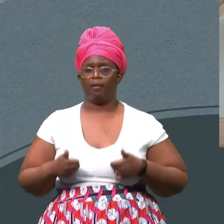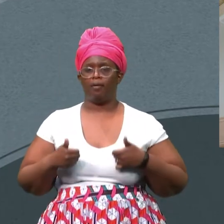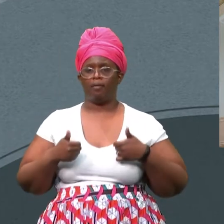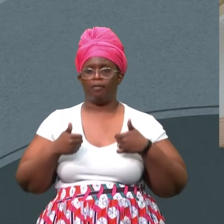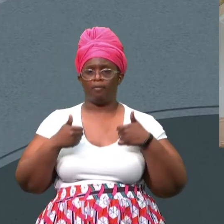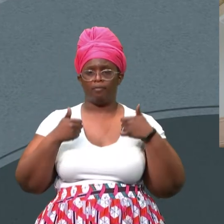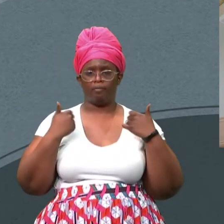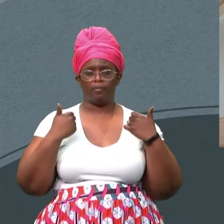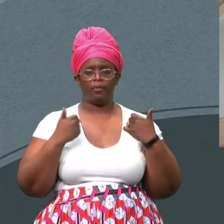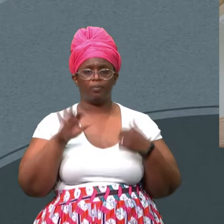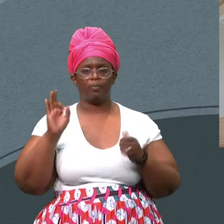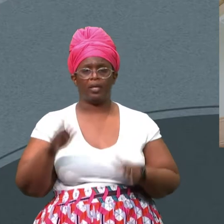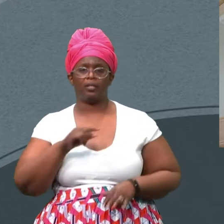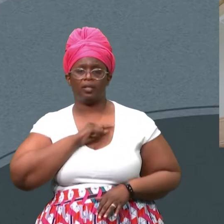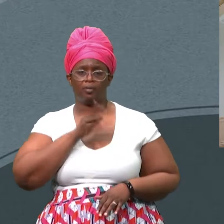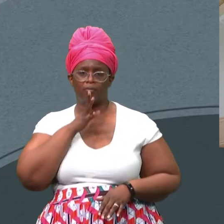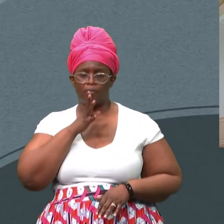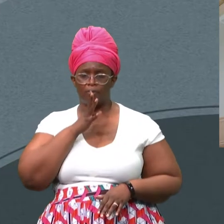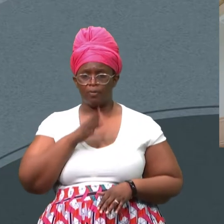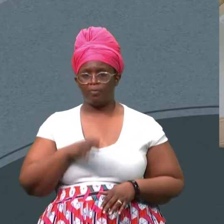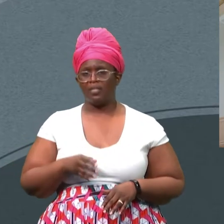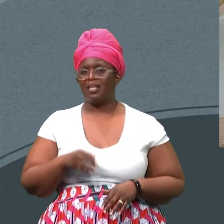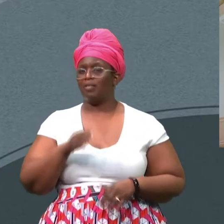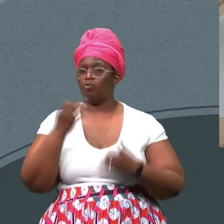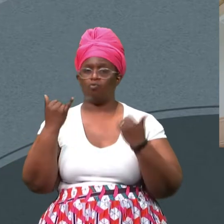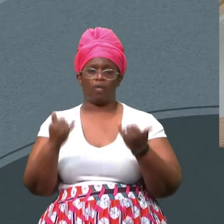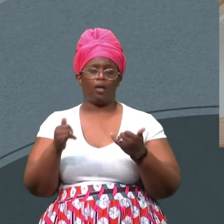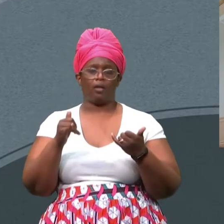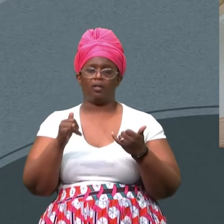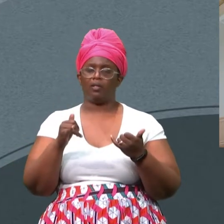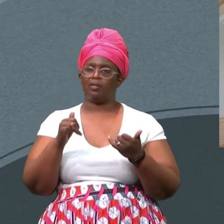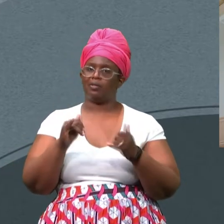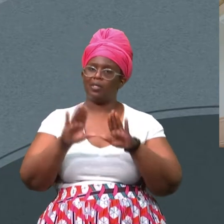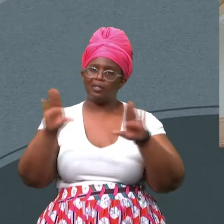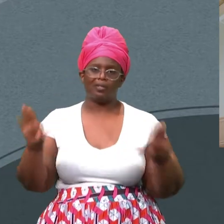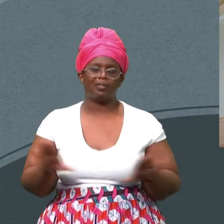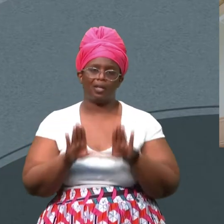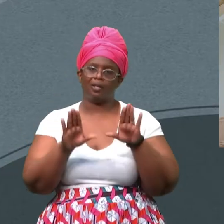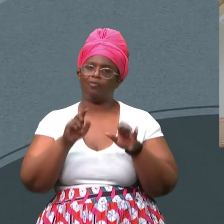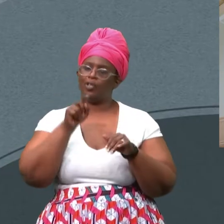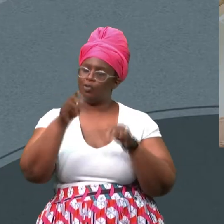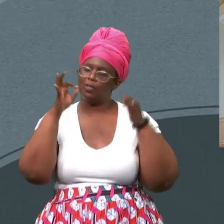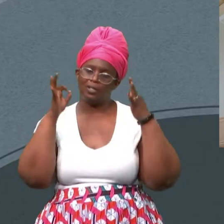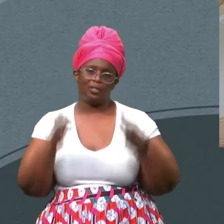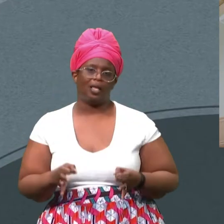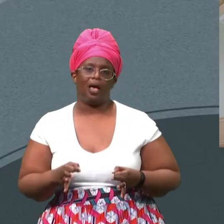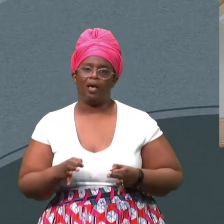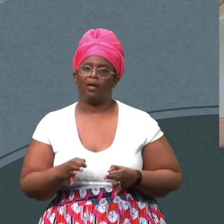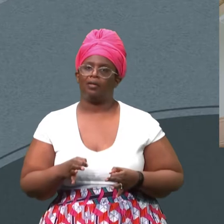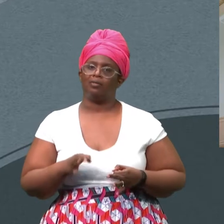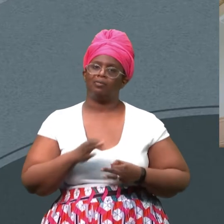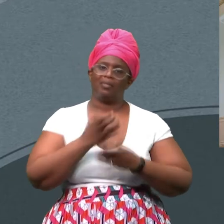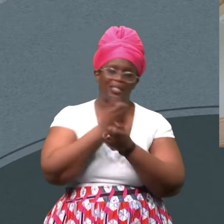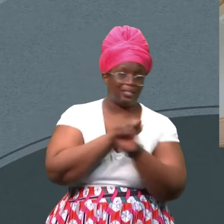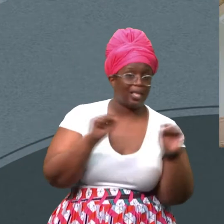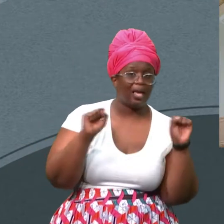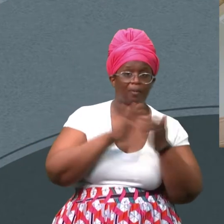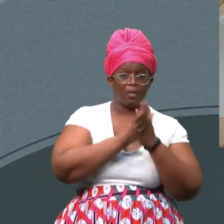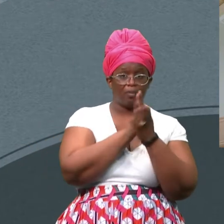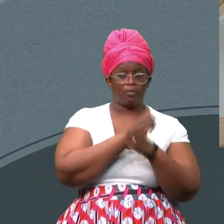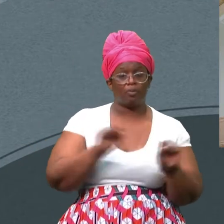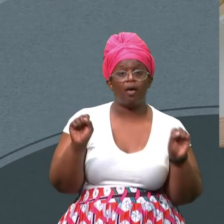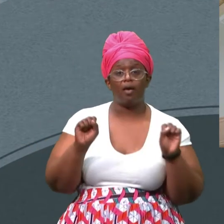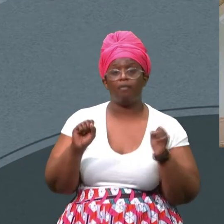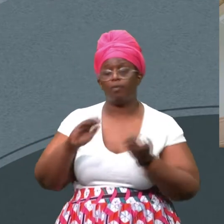Here for you. Come on, this is your Sunday. This is your day. Mother's Day. Come